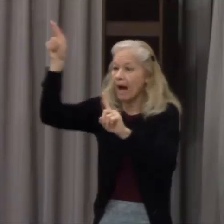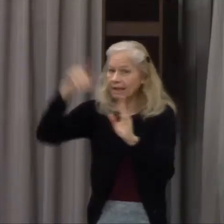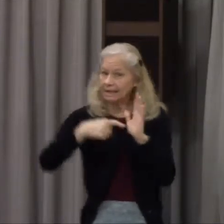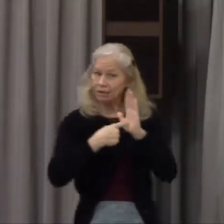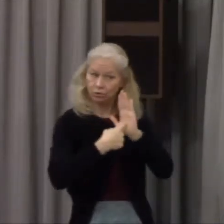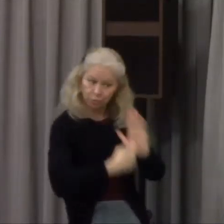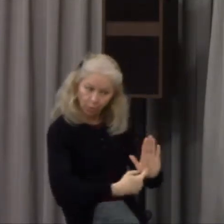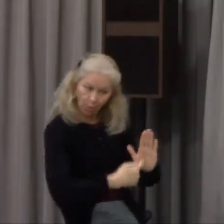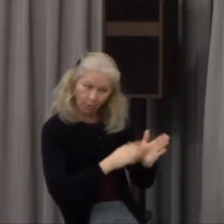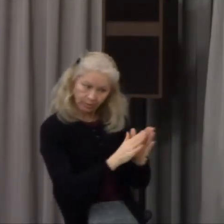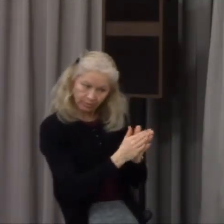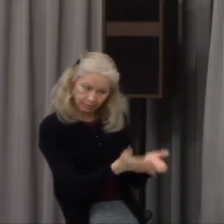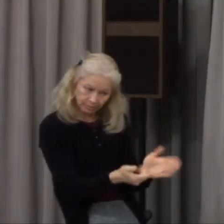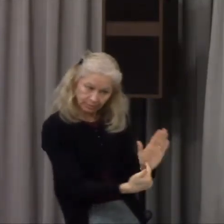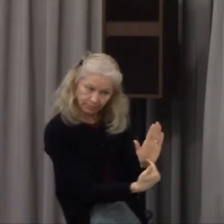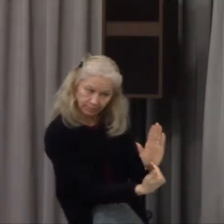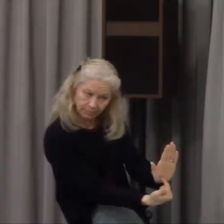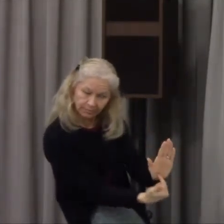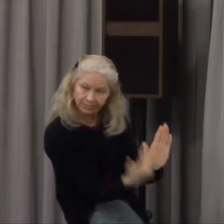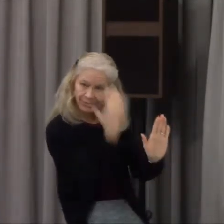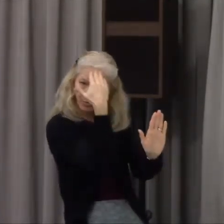It is a piercing sword to convict.